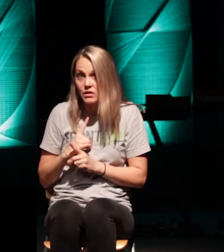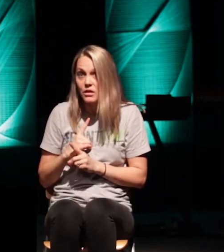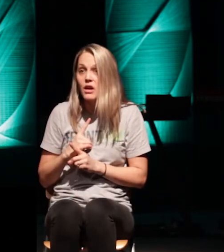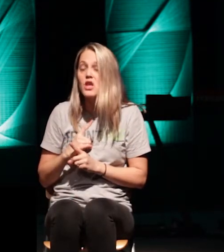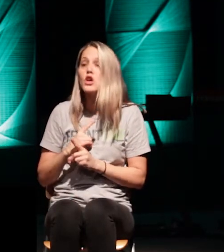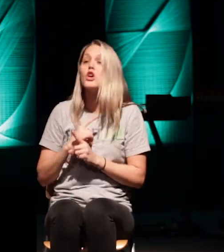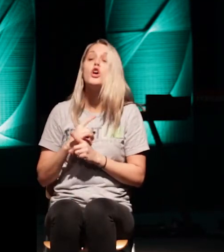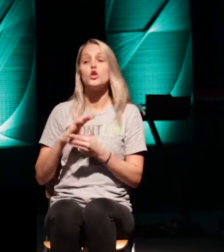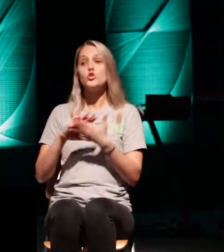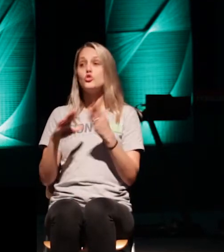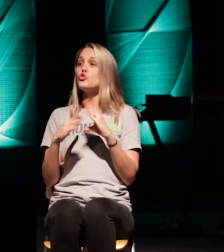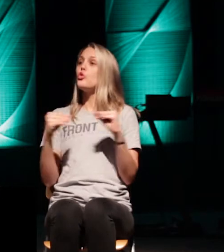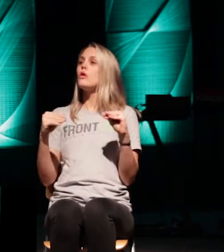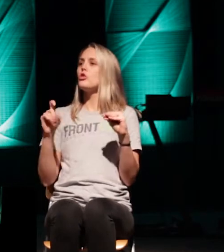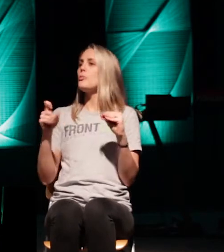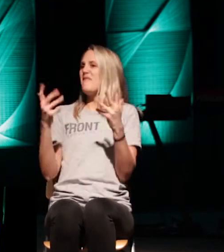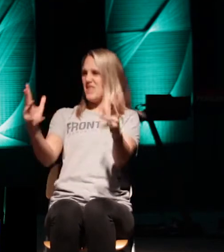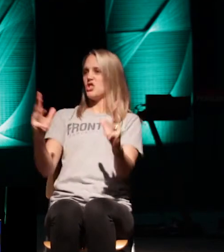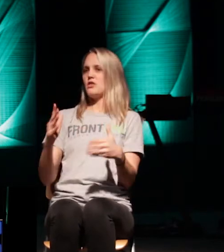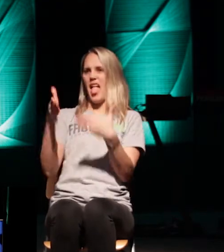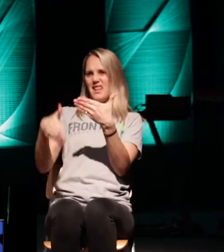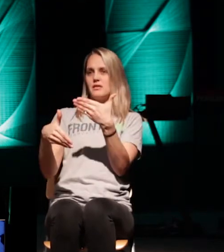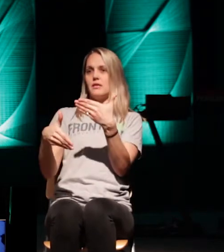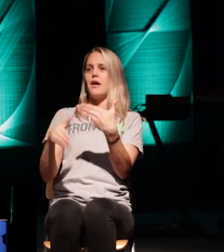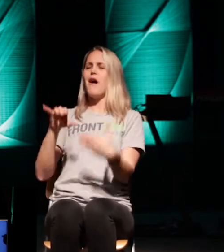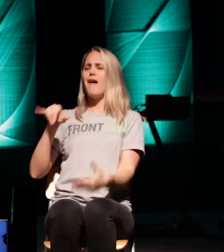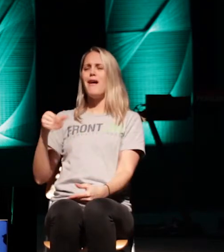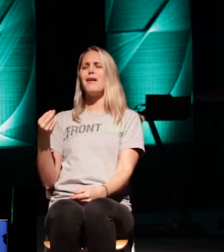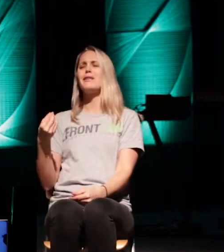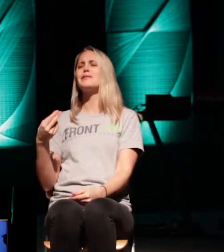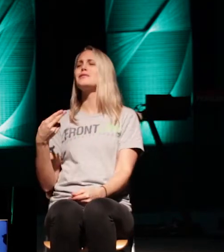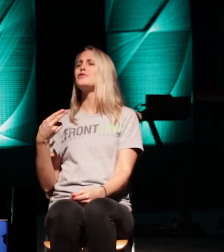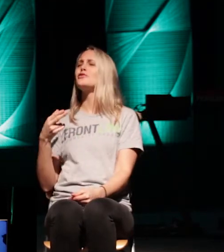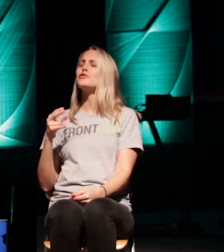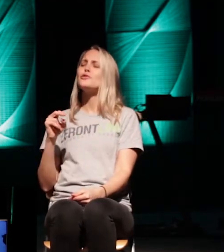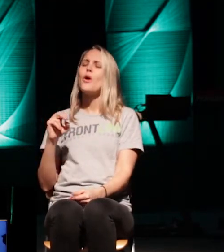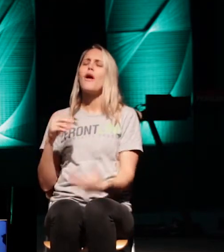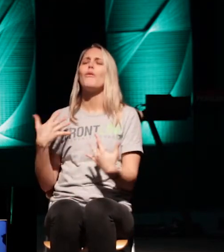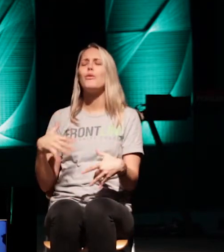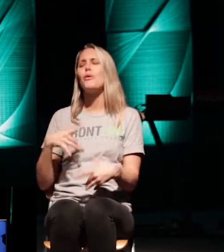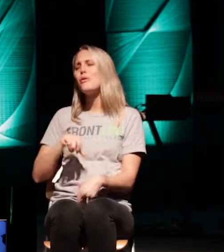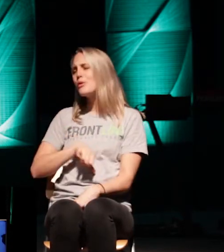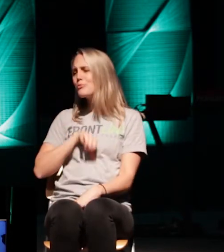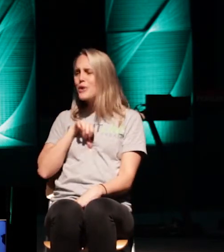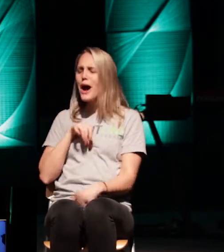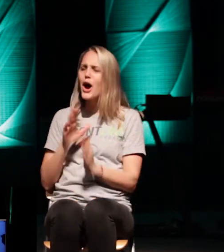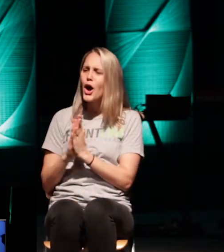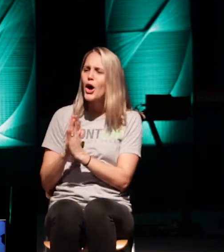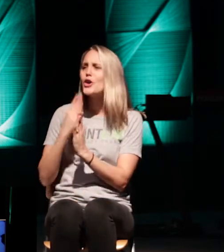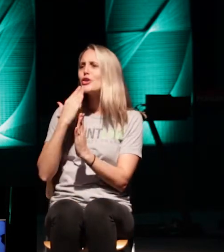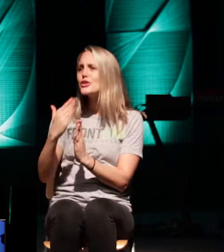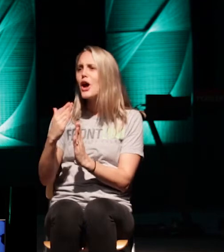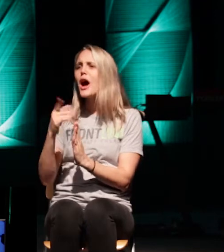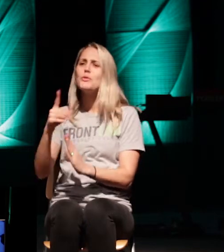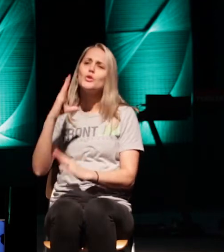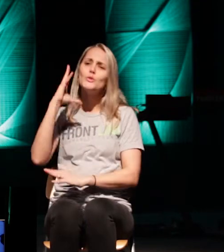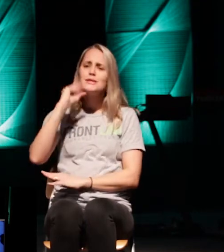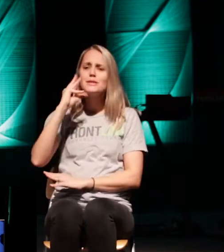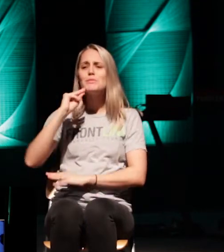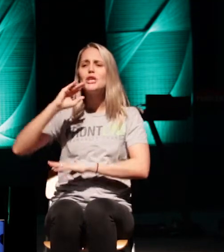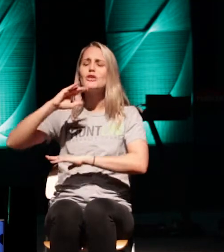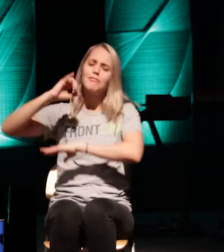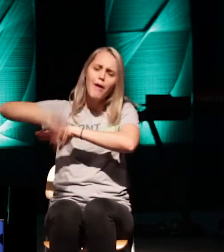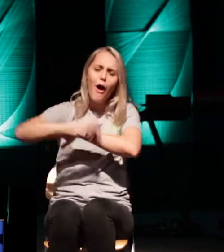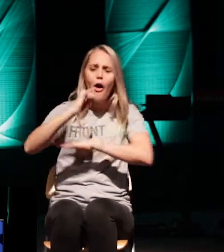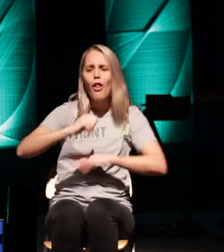story could end right there. Jonah, attaboy, we're proud of you. You had to go through the whole fish thing, but hopefully you learned something. You